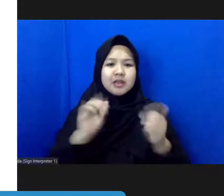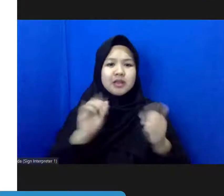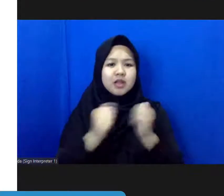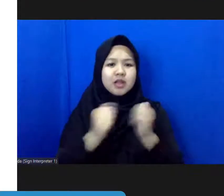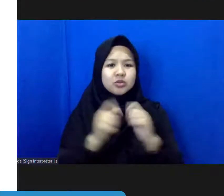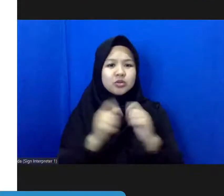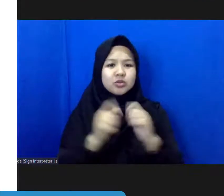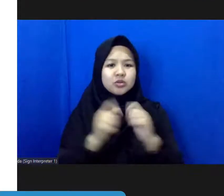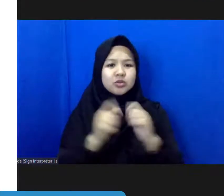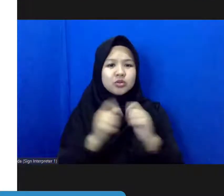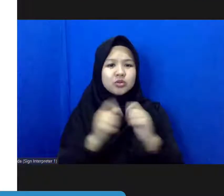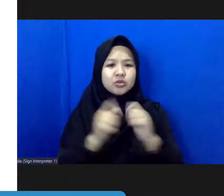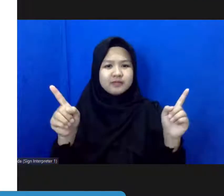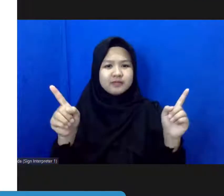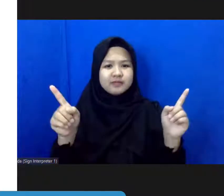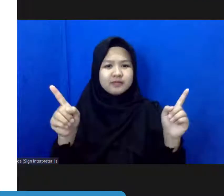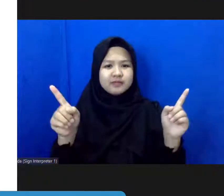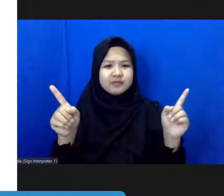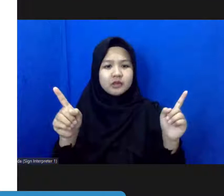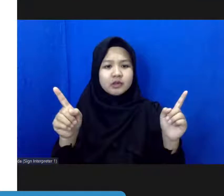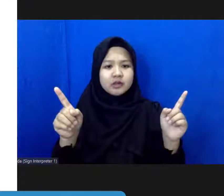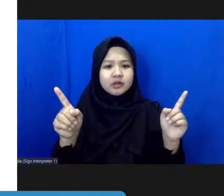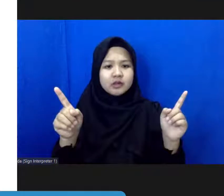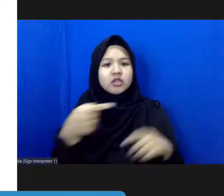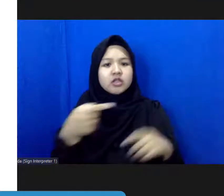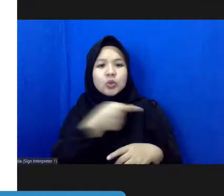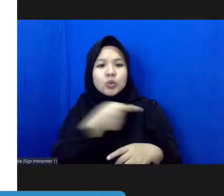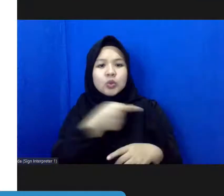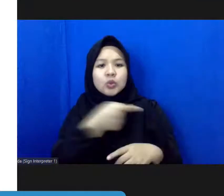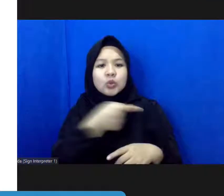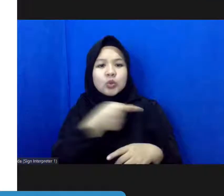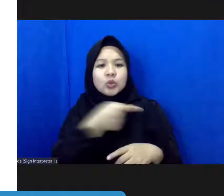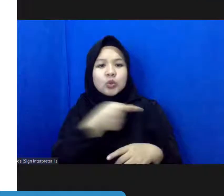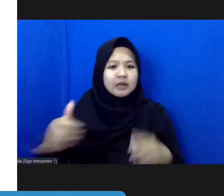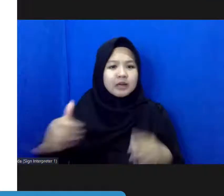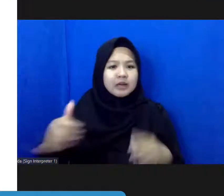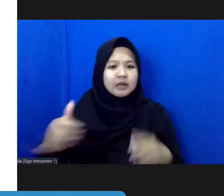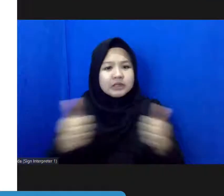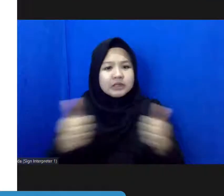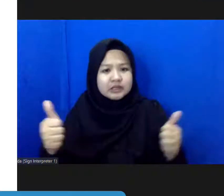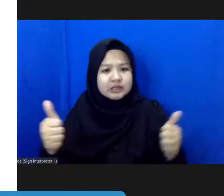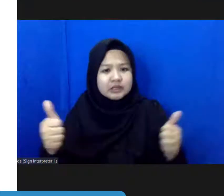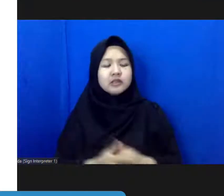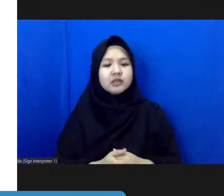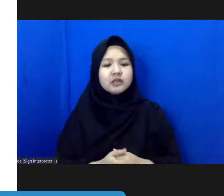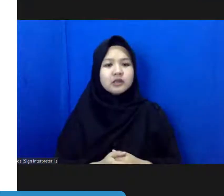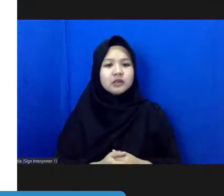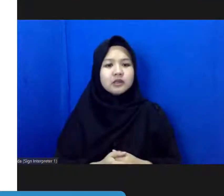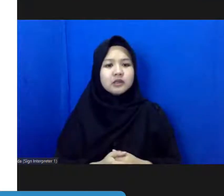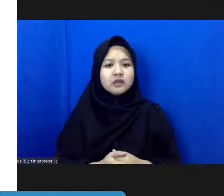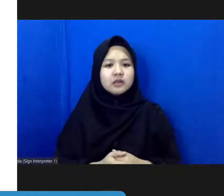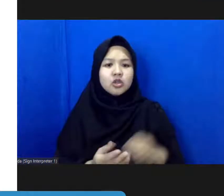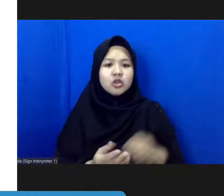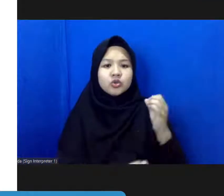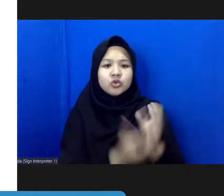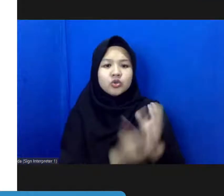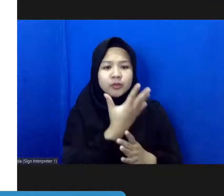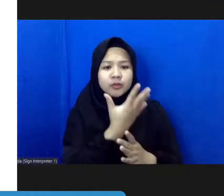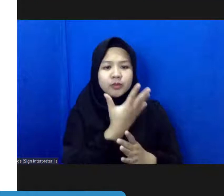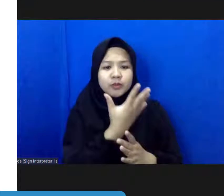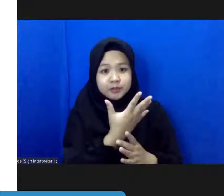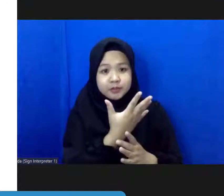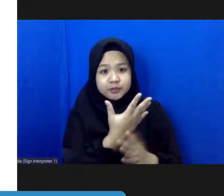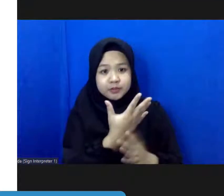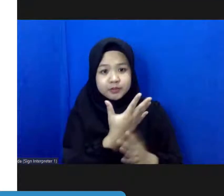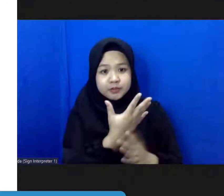depleted water resources as well, and overall resources in the